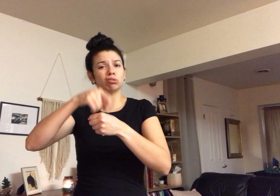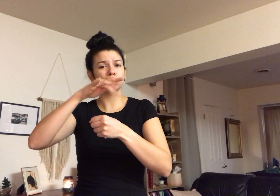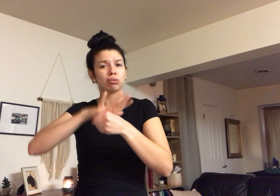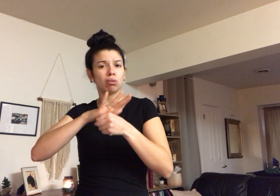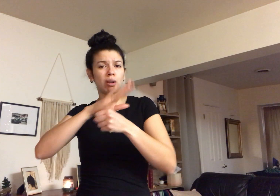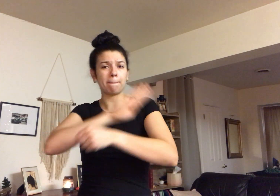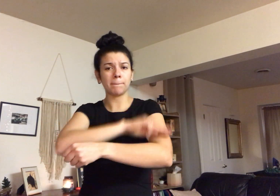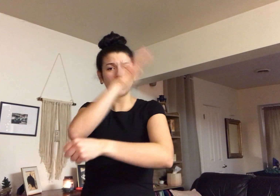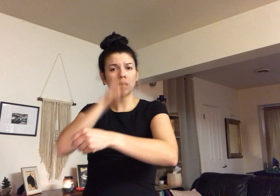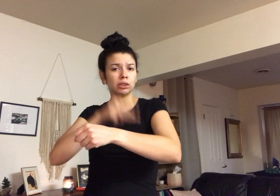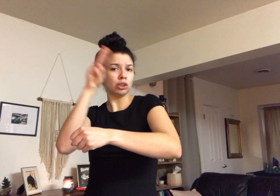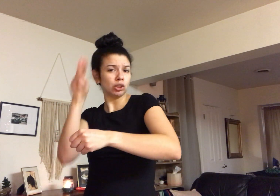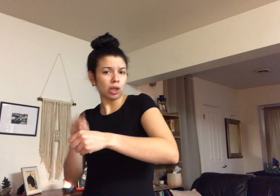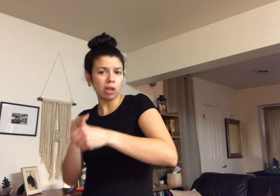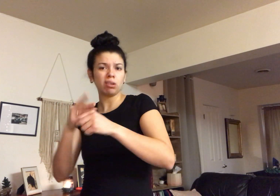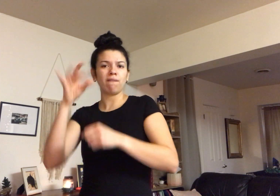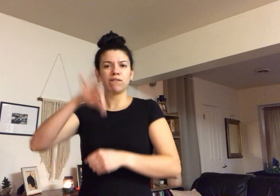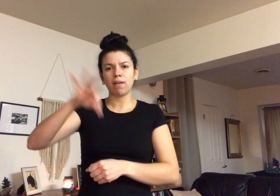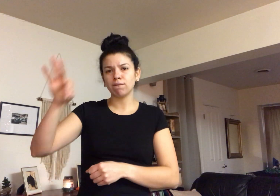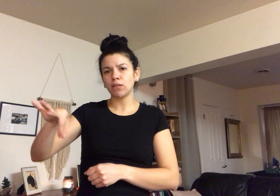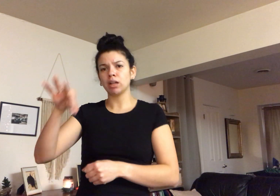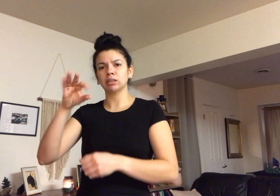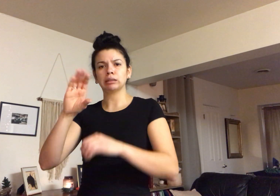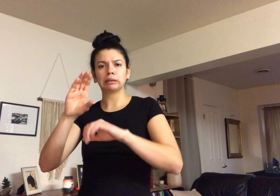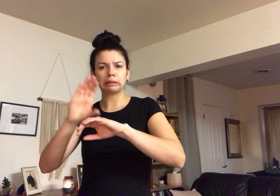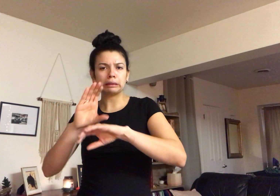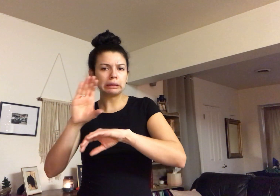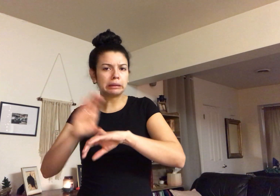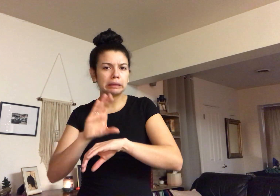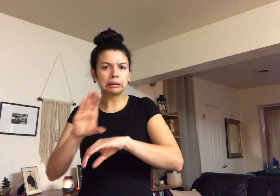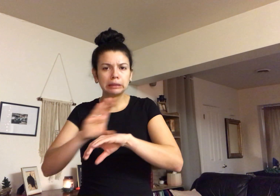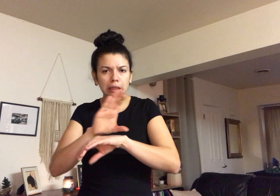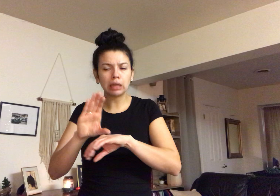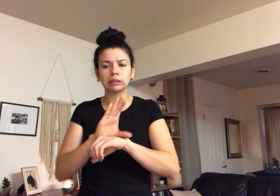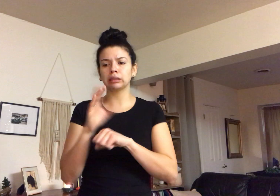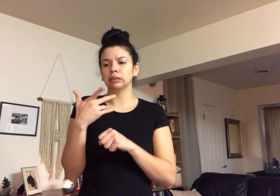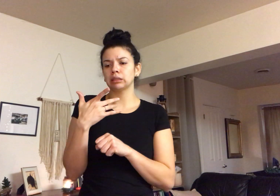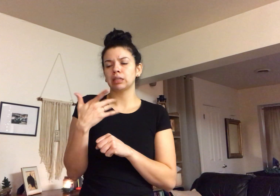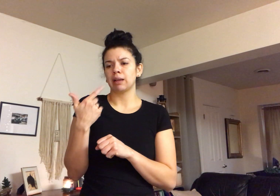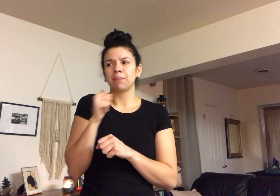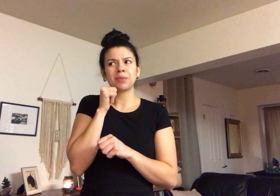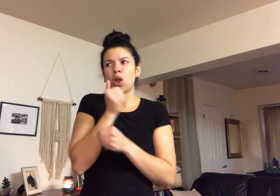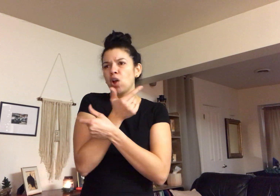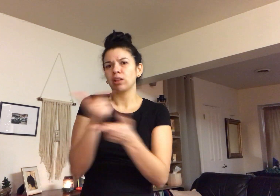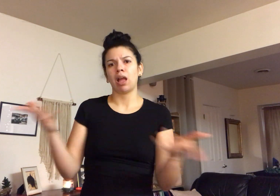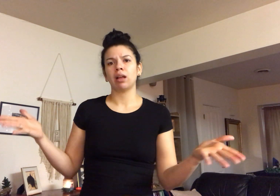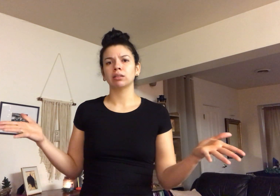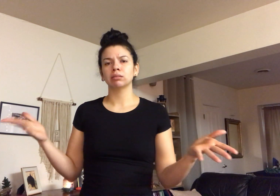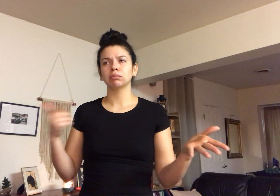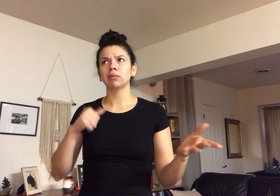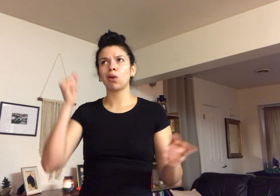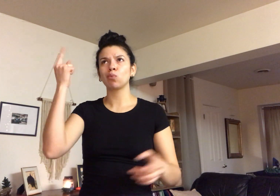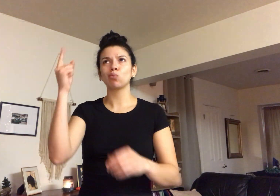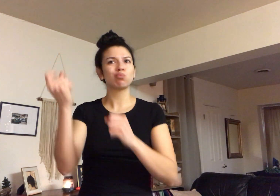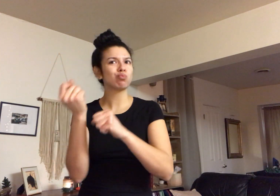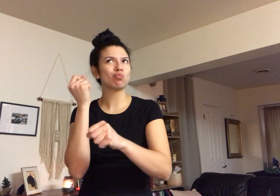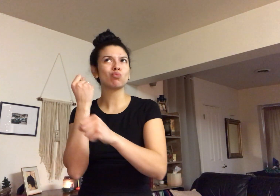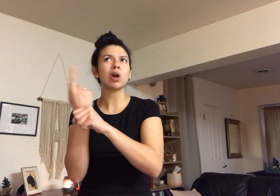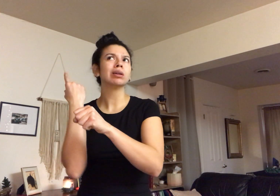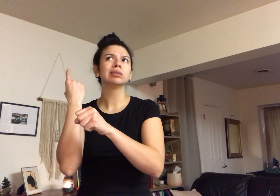fries, French kisses, and everything in between. But one year, I gave up speaking. Figured the most valuable